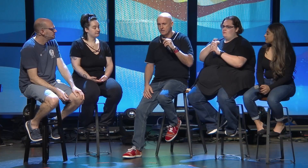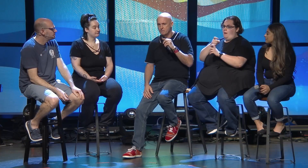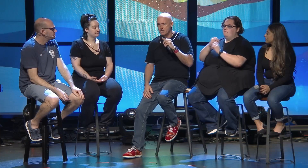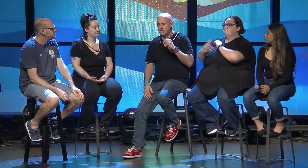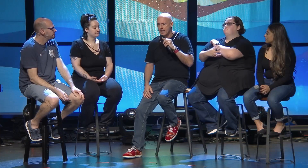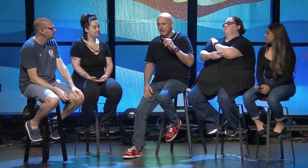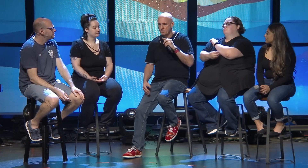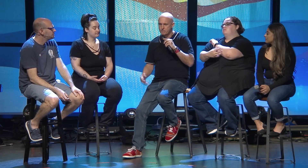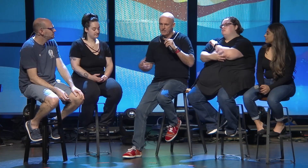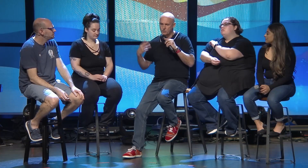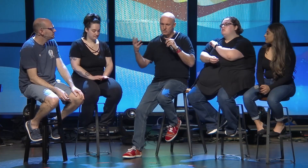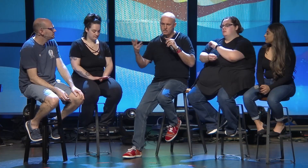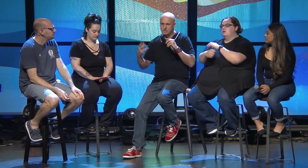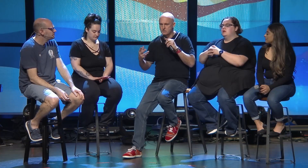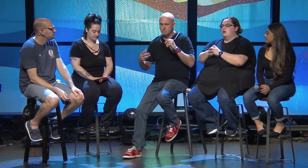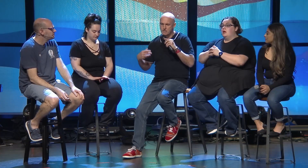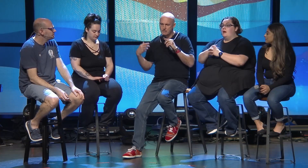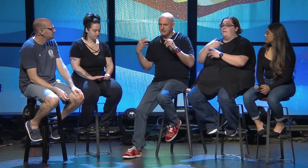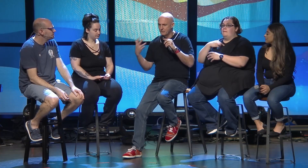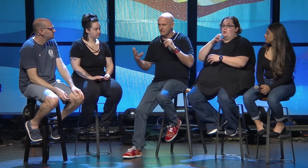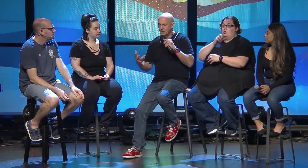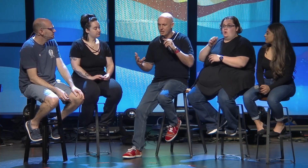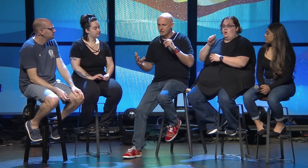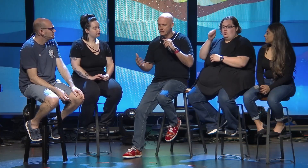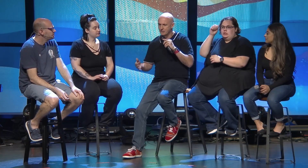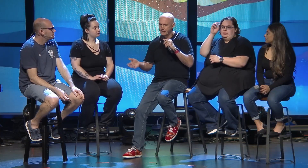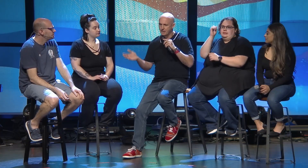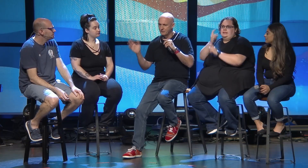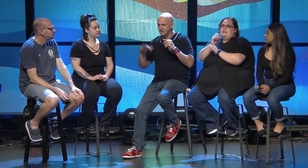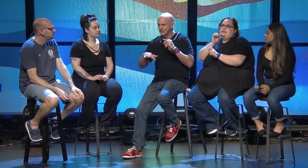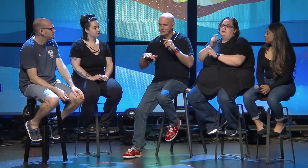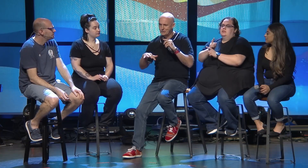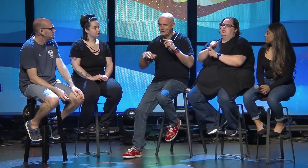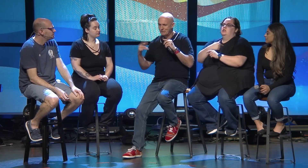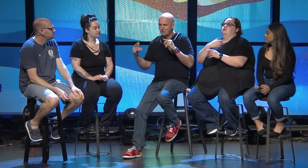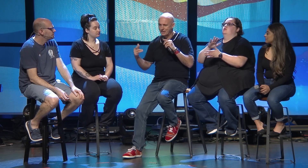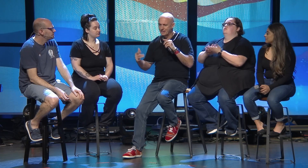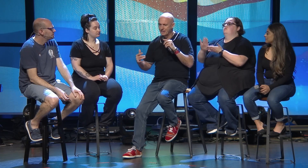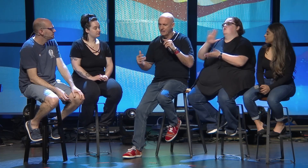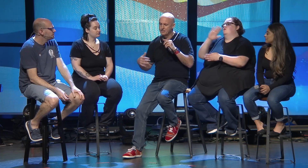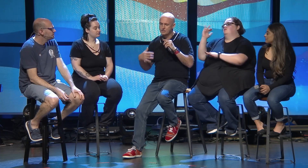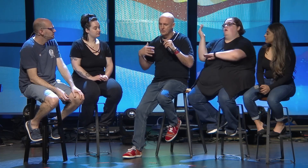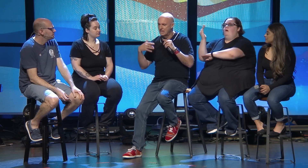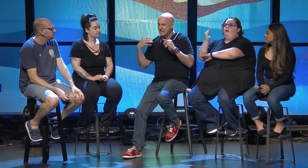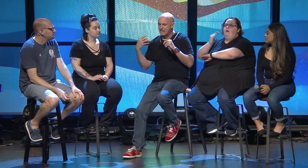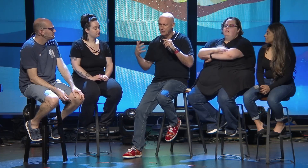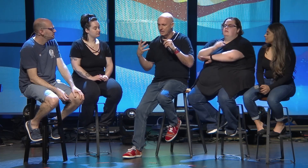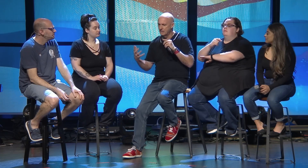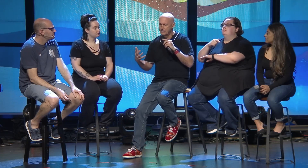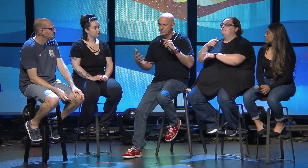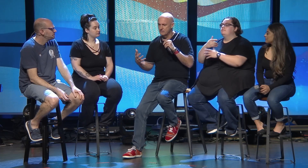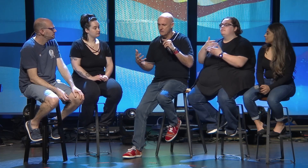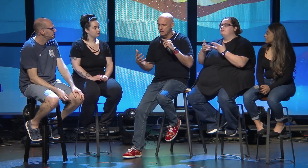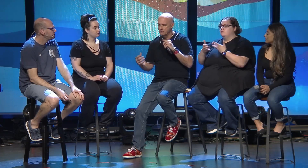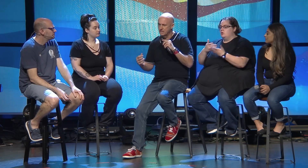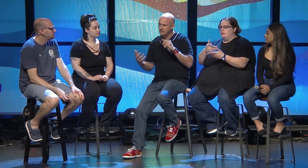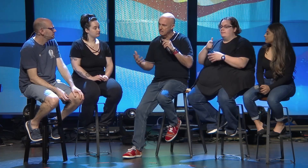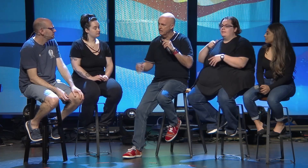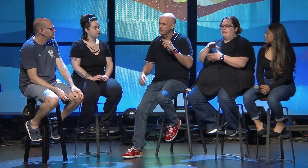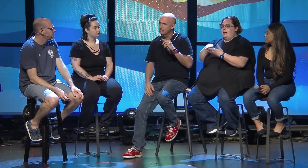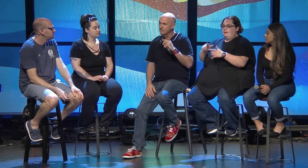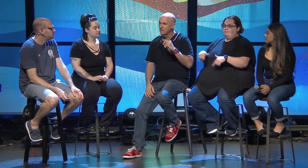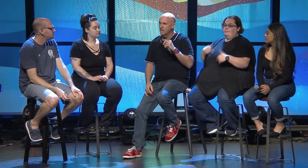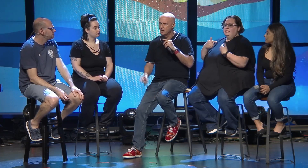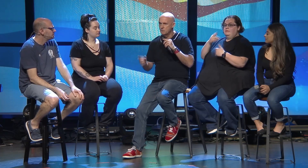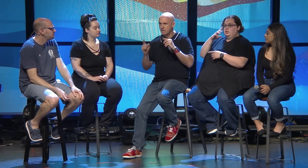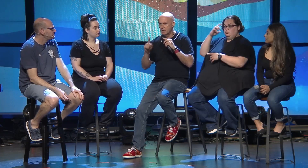migrant farmer. And with my older sisters and brother, he went to college all day. He was a custodian in the morning and night. So anyway, he lived his dream. And he looked